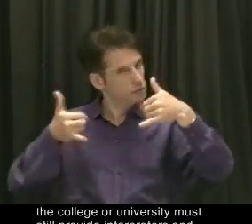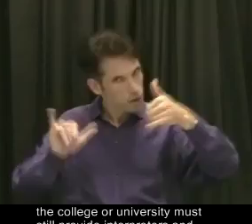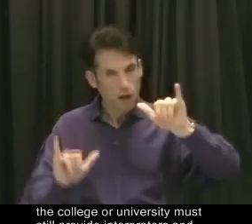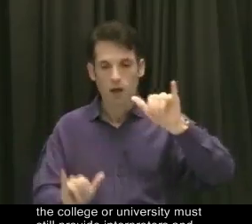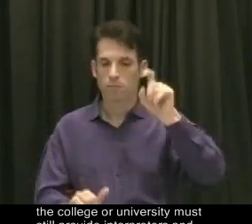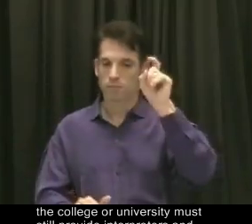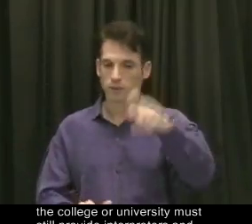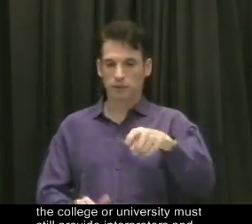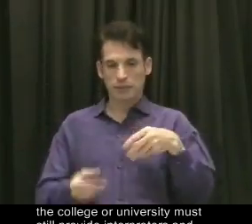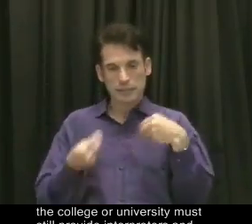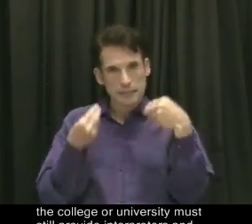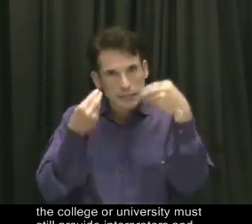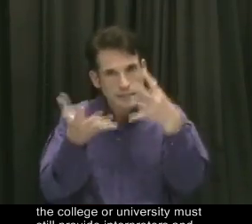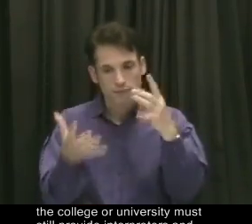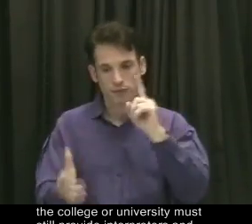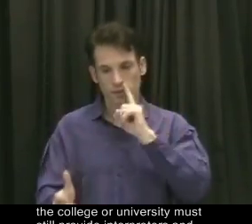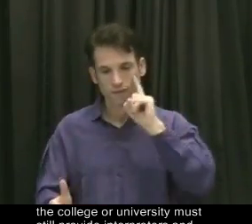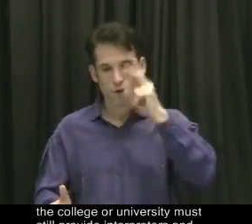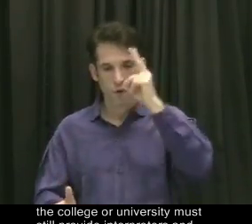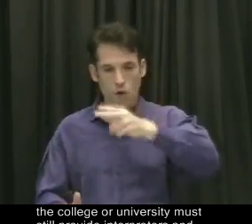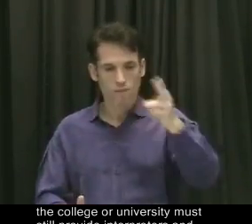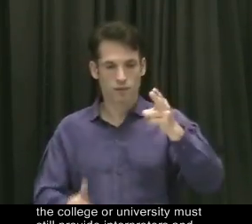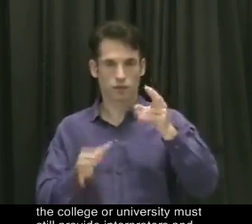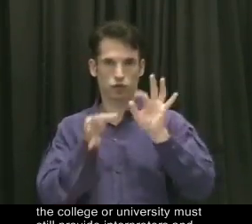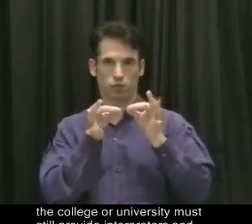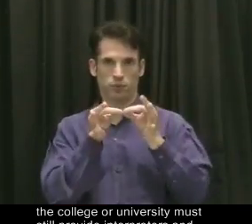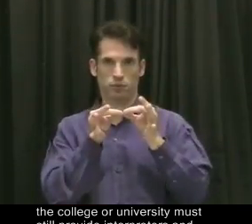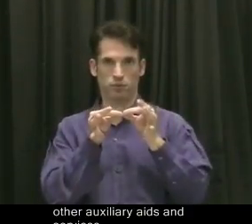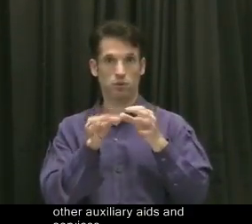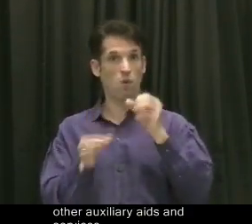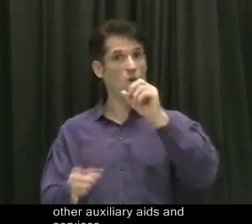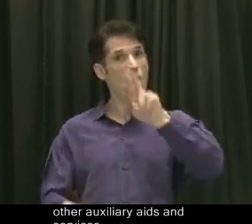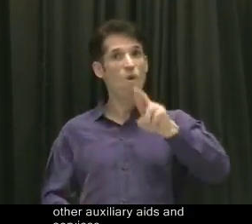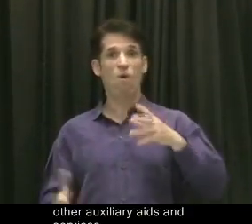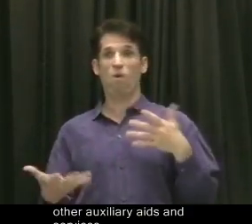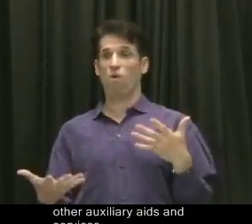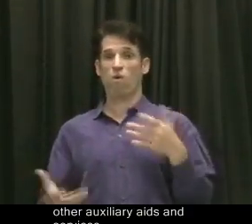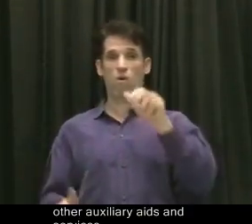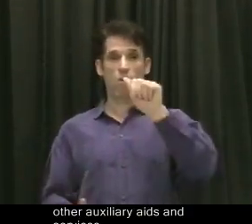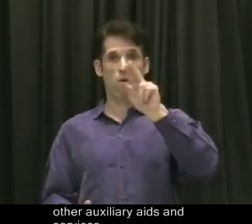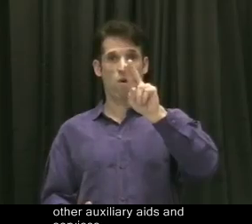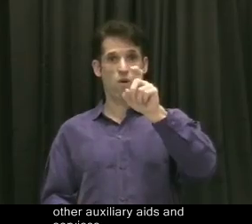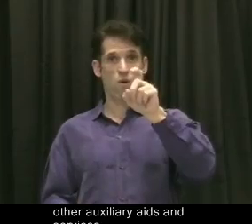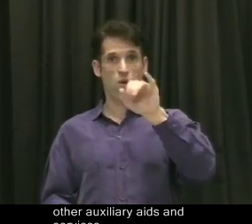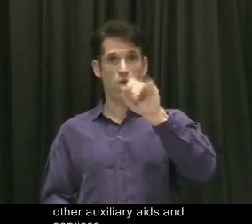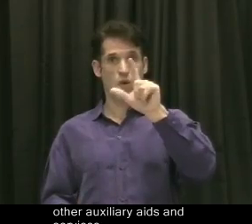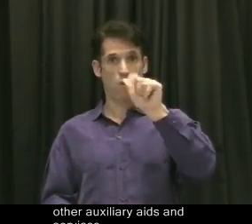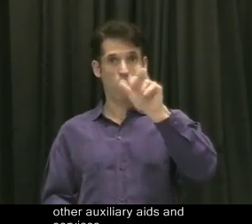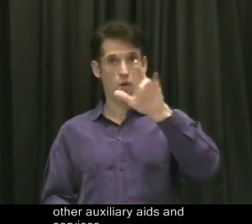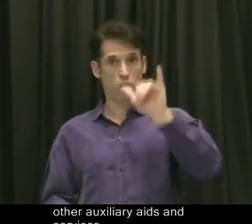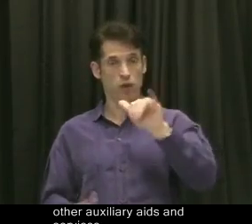provide interpreters and other auxiliary aids and services.